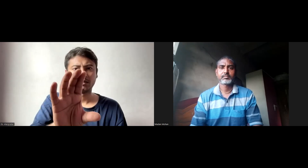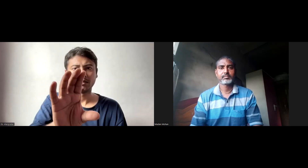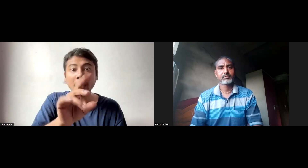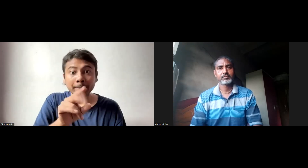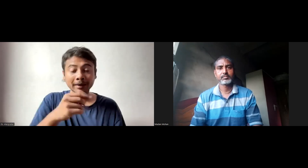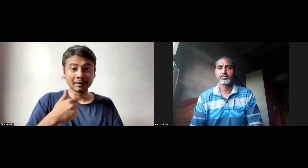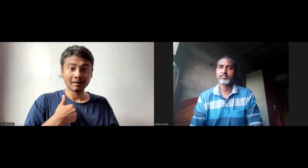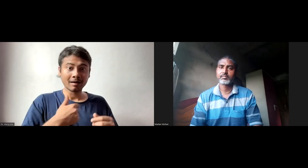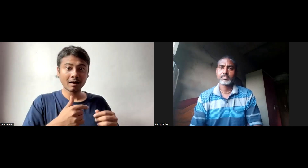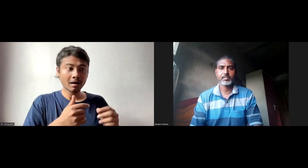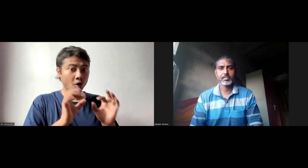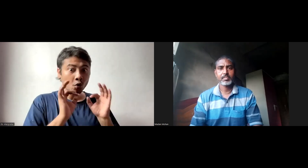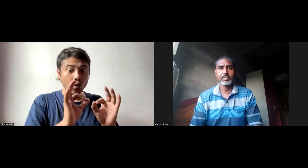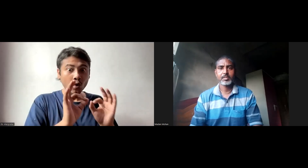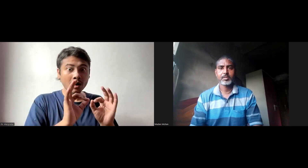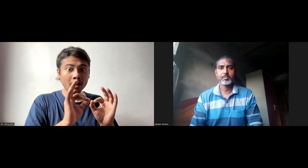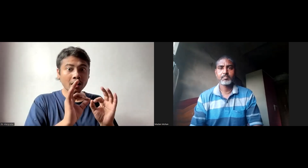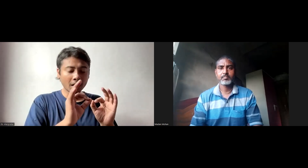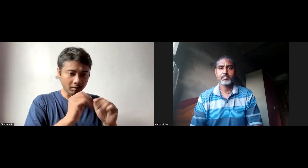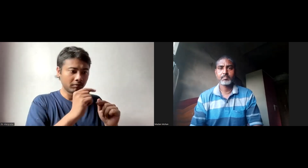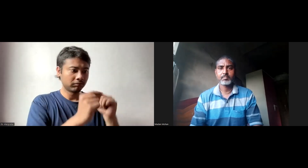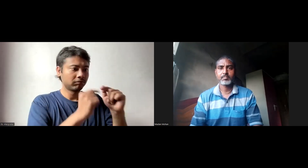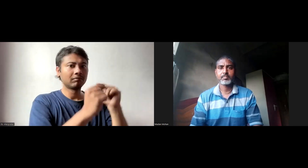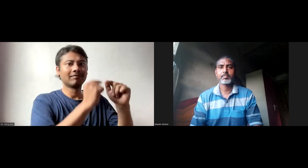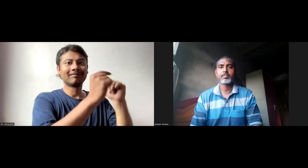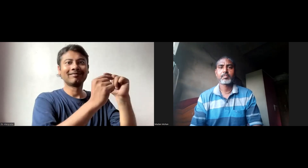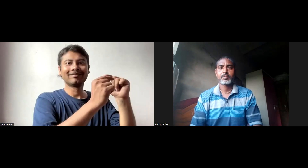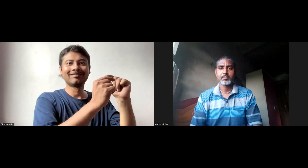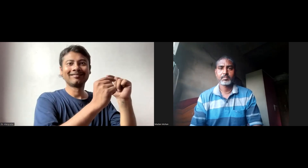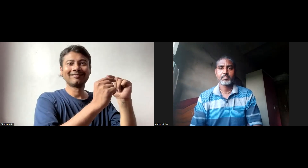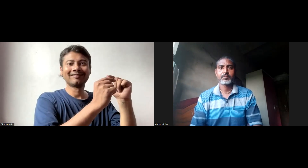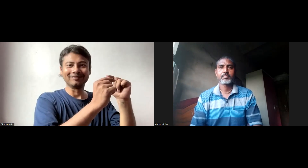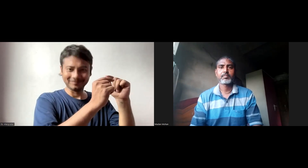Similarly, you helped cross a blind person, you helped him cross a road,